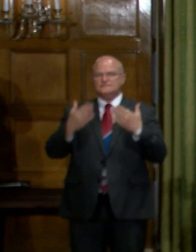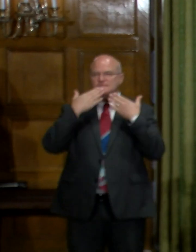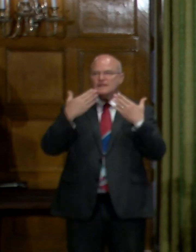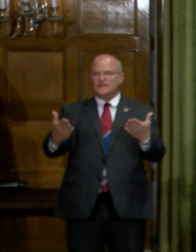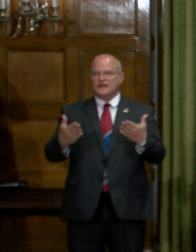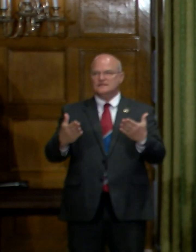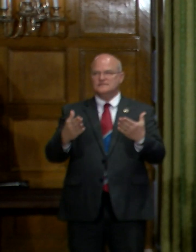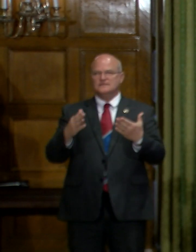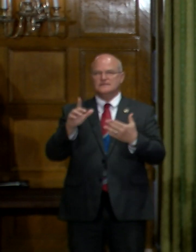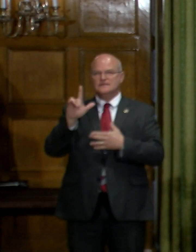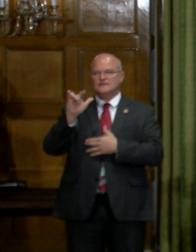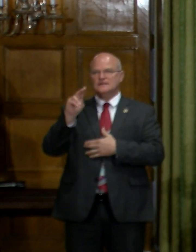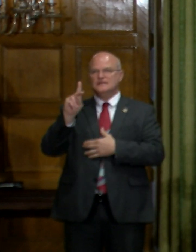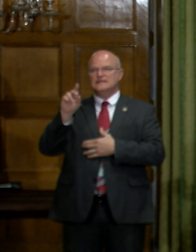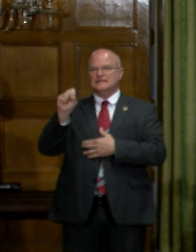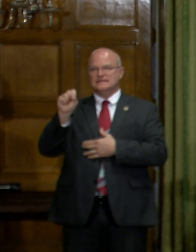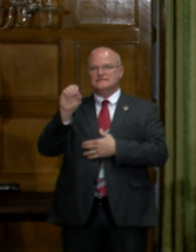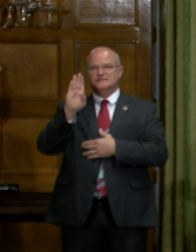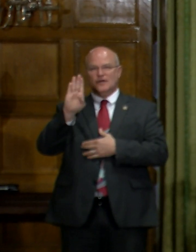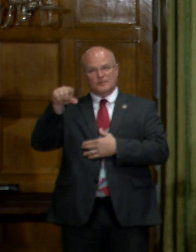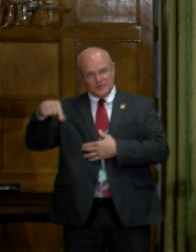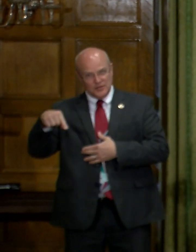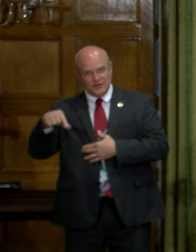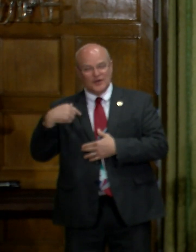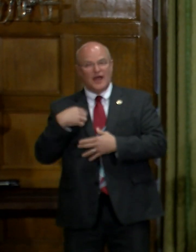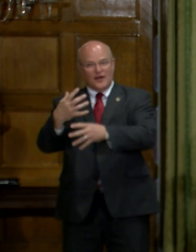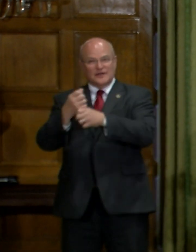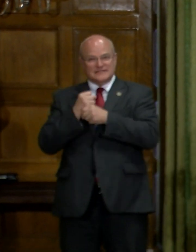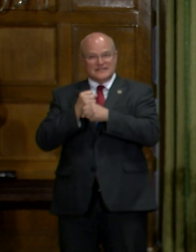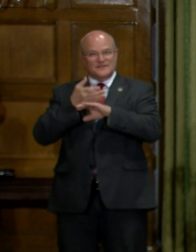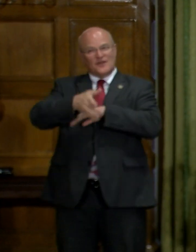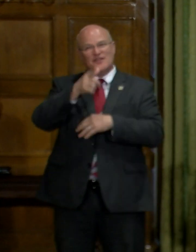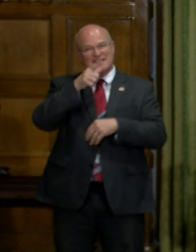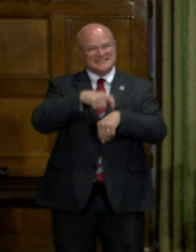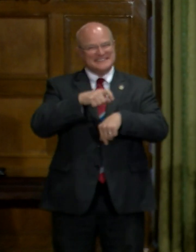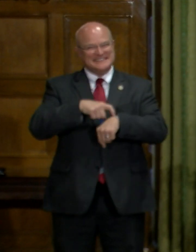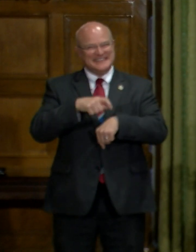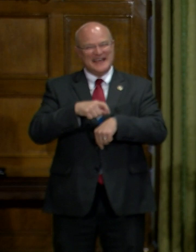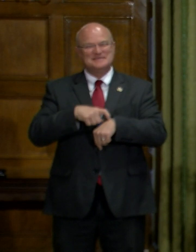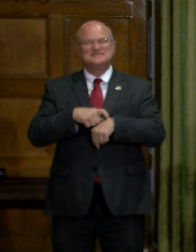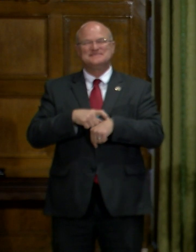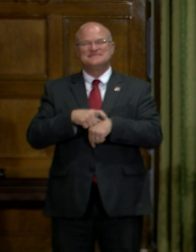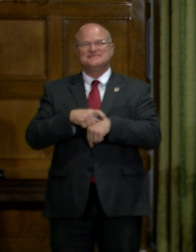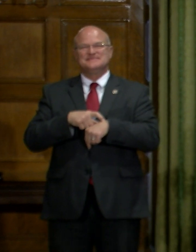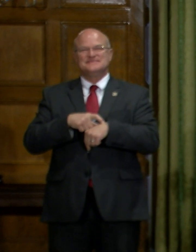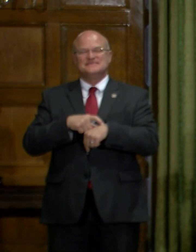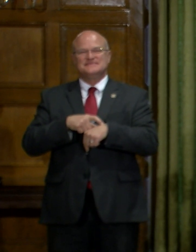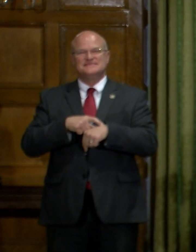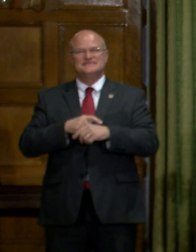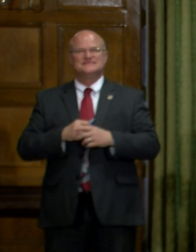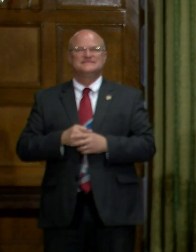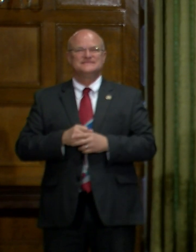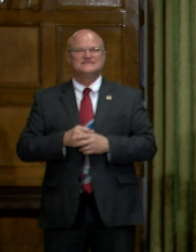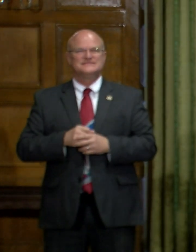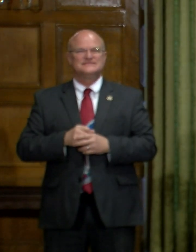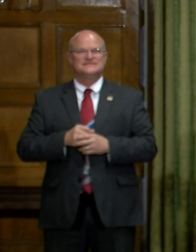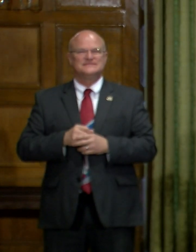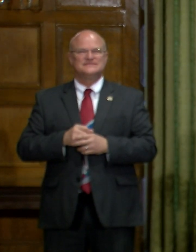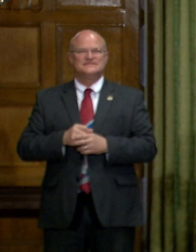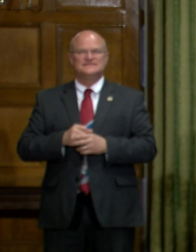Thanks to Lindsay Barbecue for the mask that I received over lunch. Let's